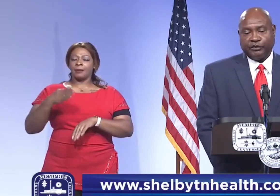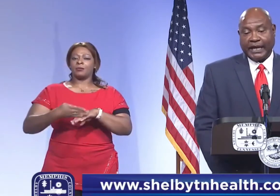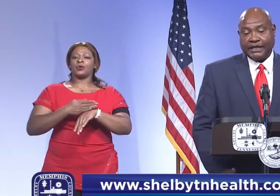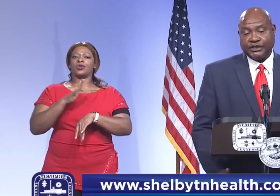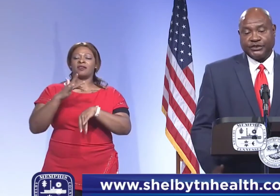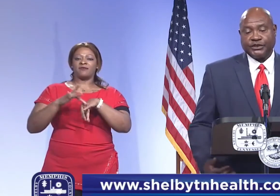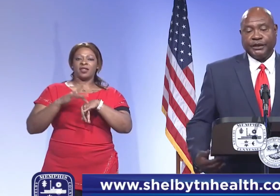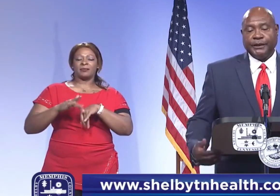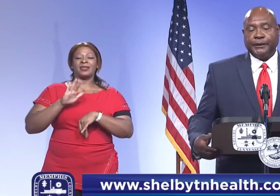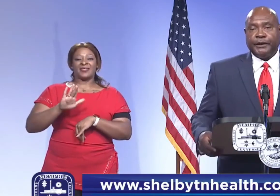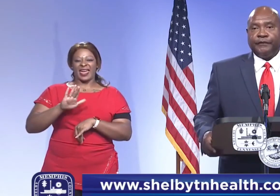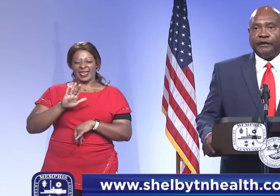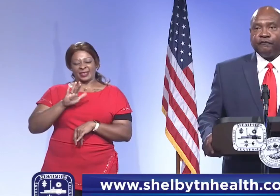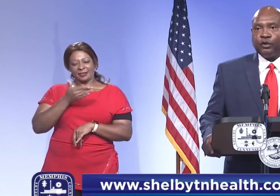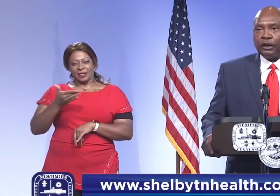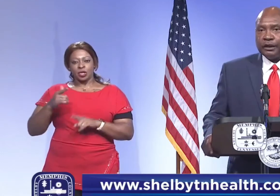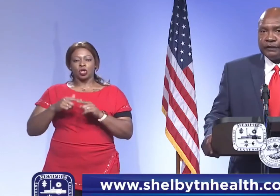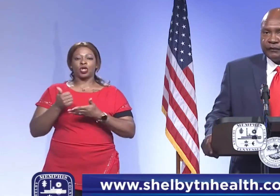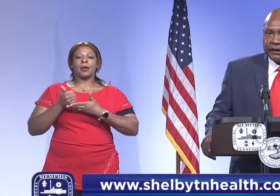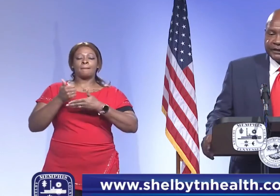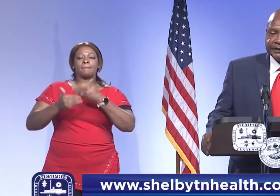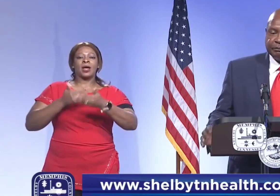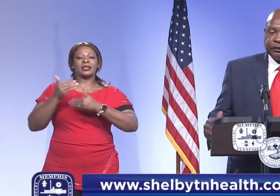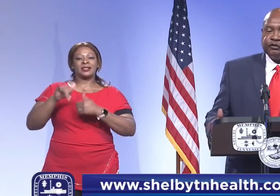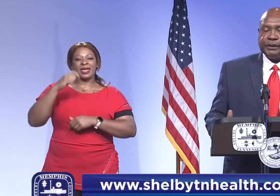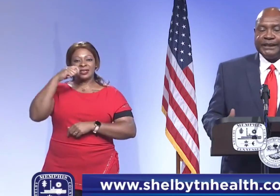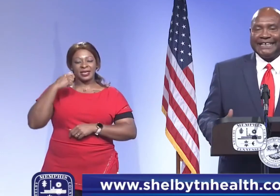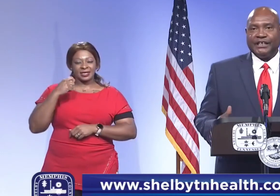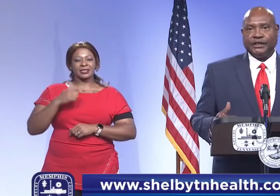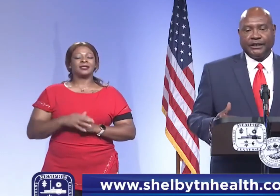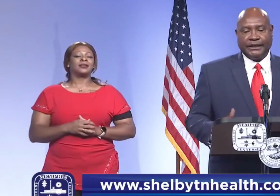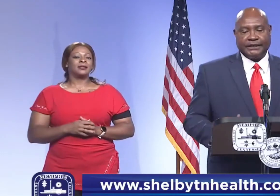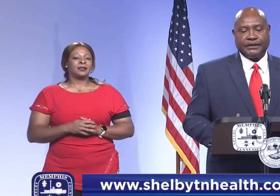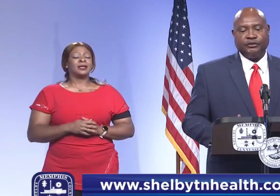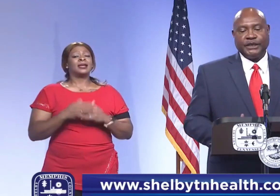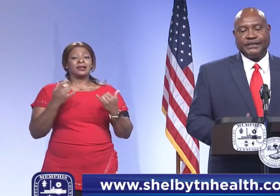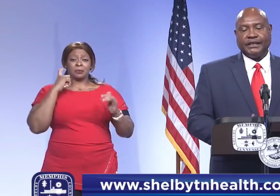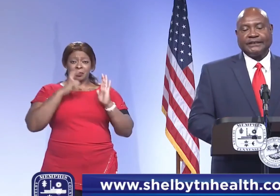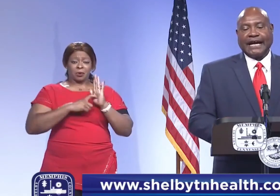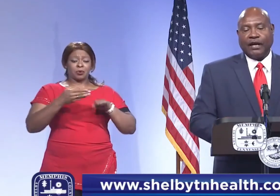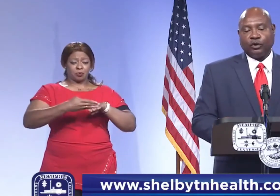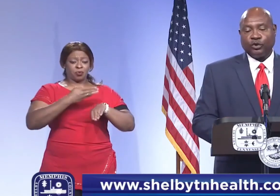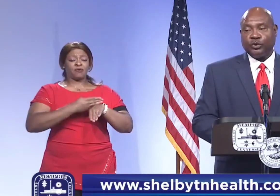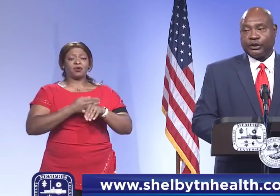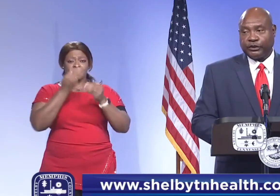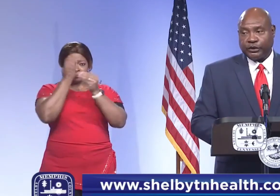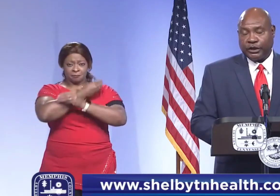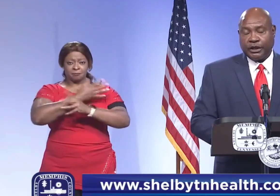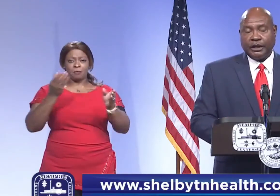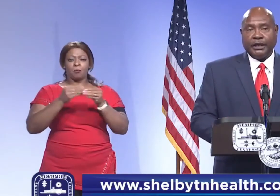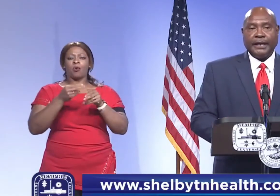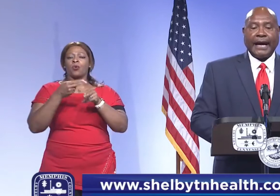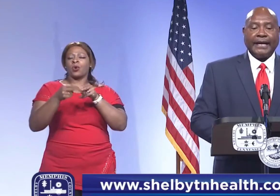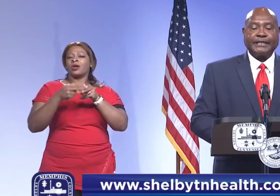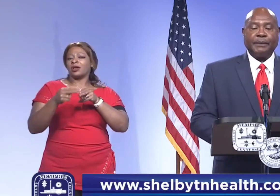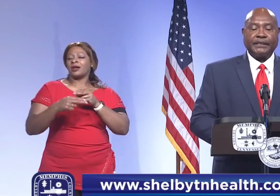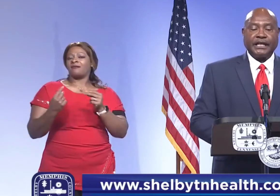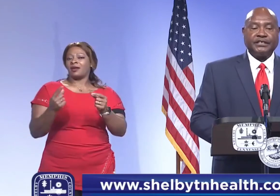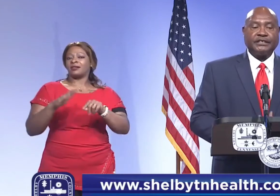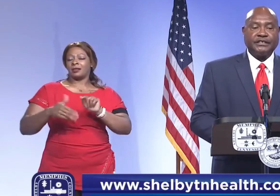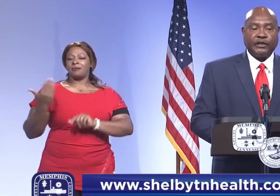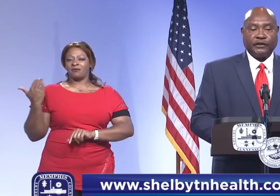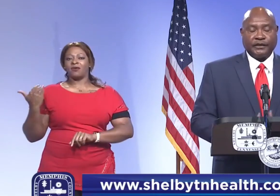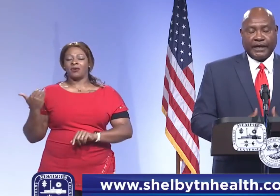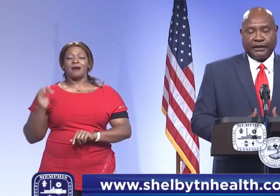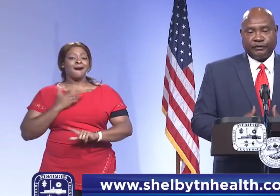of the reagents. Therefore, there is improvement in getting results out quicker. Our expectation